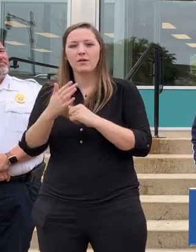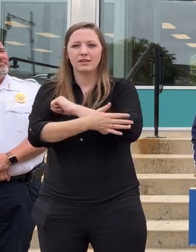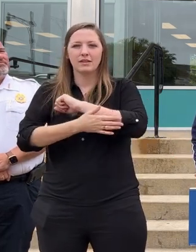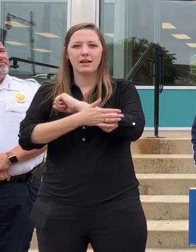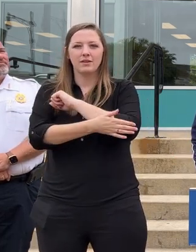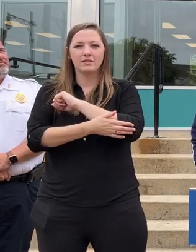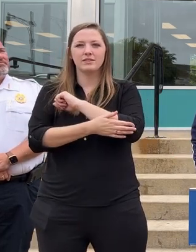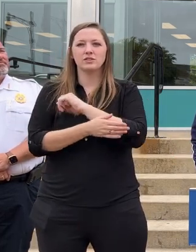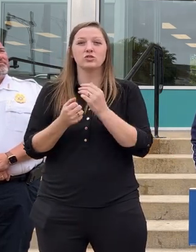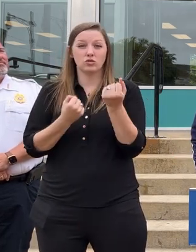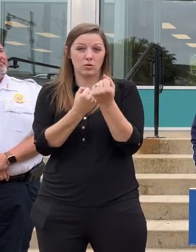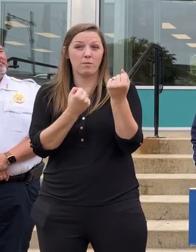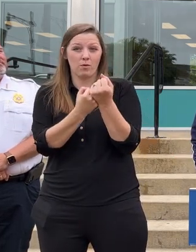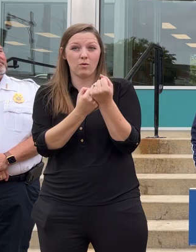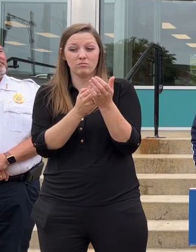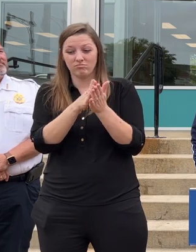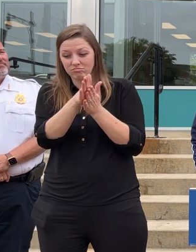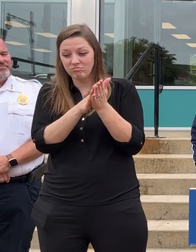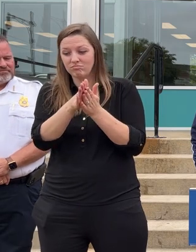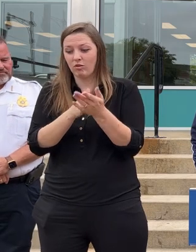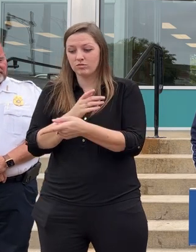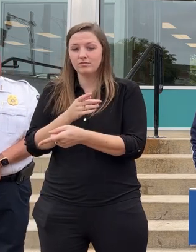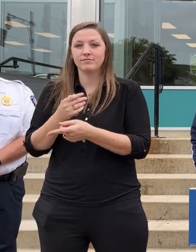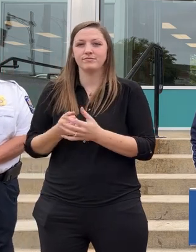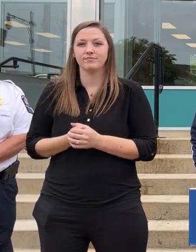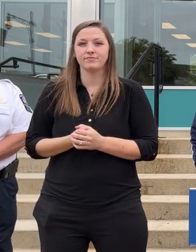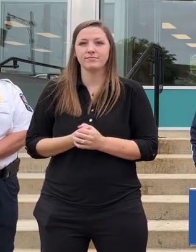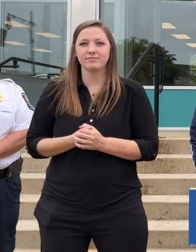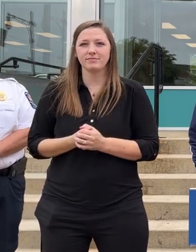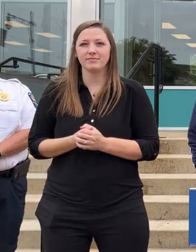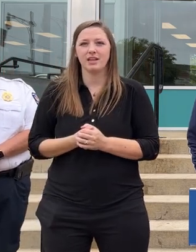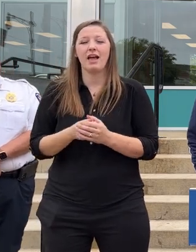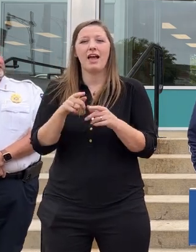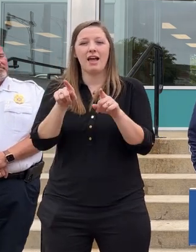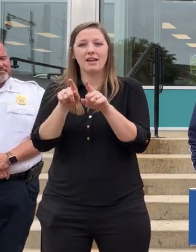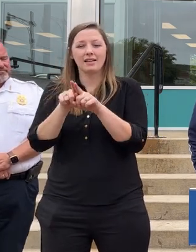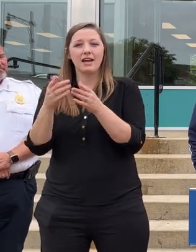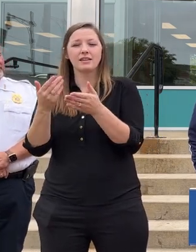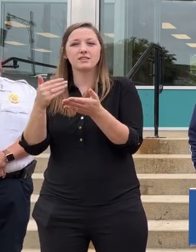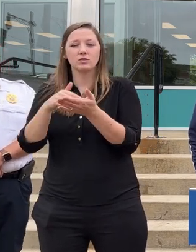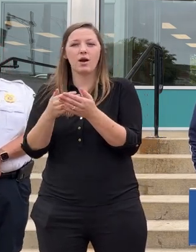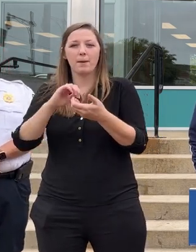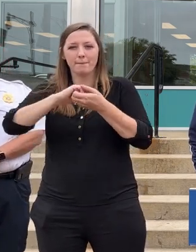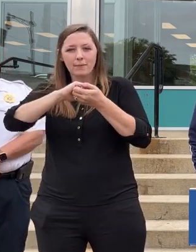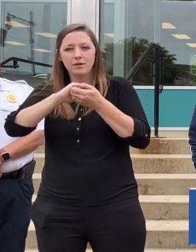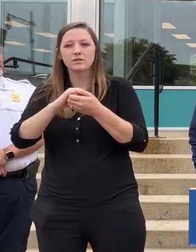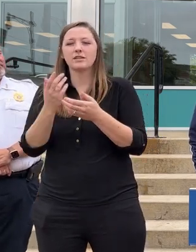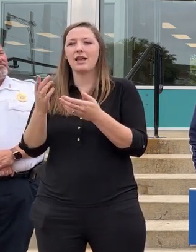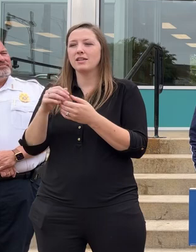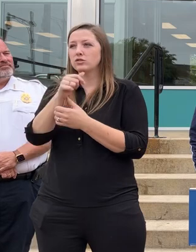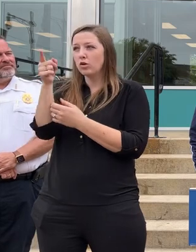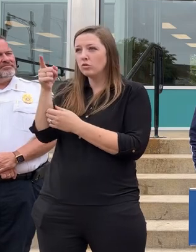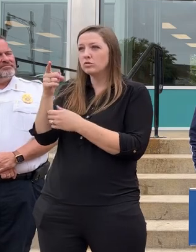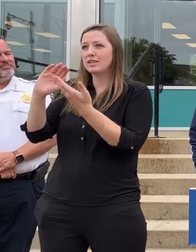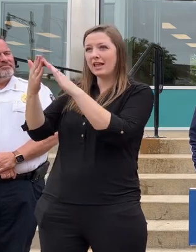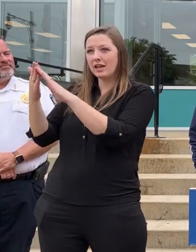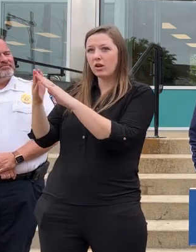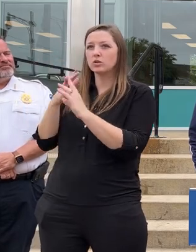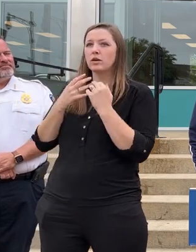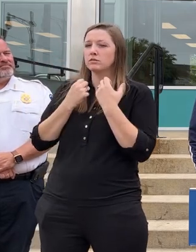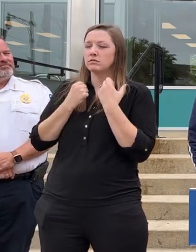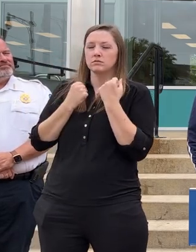legislature to support this initiative, County Executive Polling Cars, again to our partners, and again to those in Erie County who had to brave the